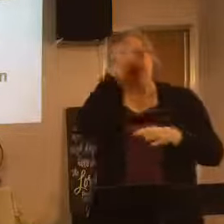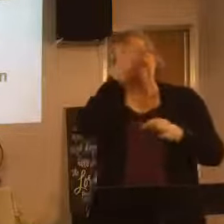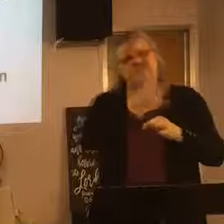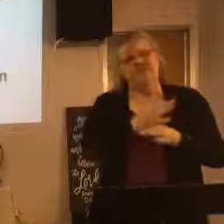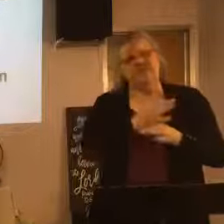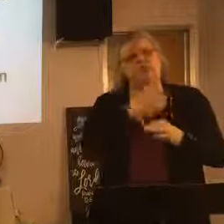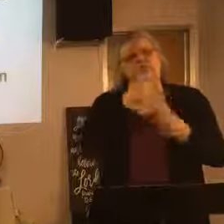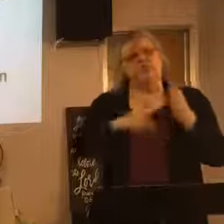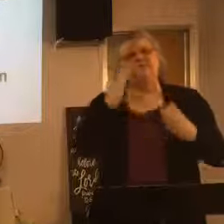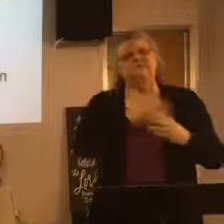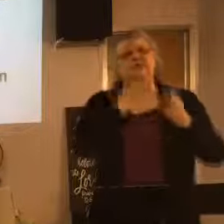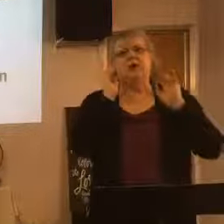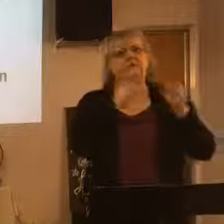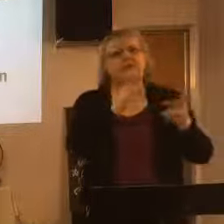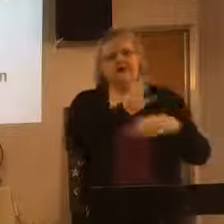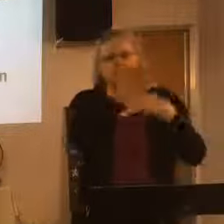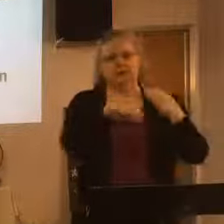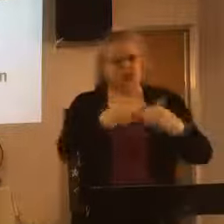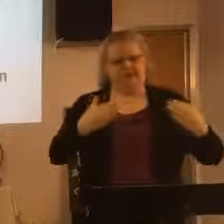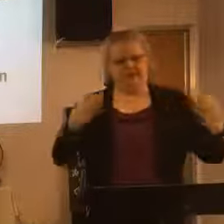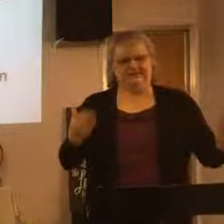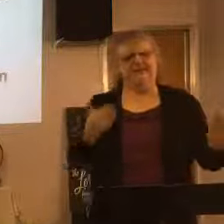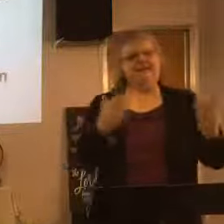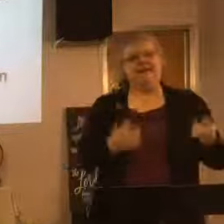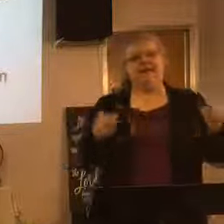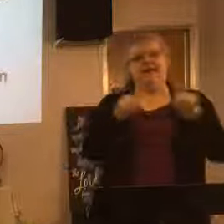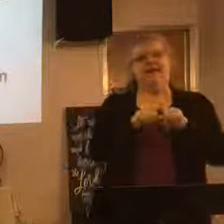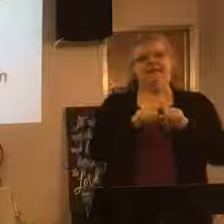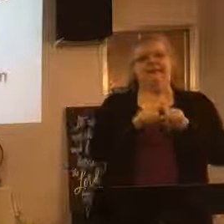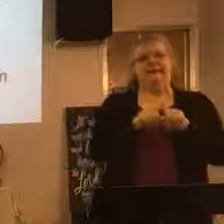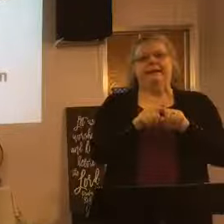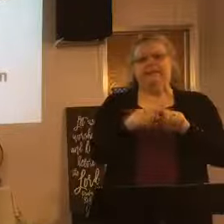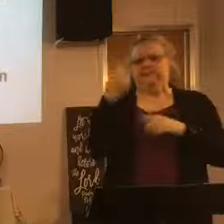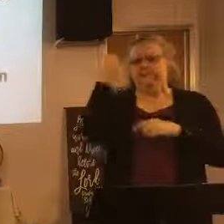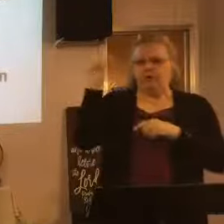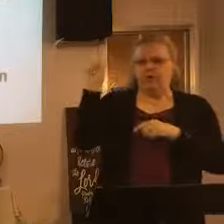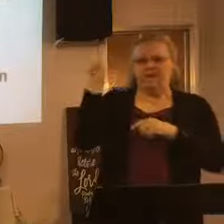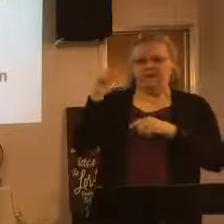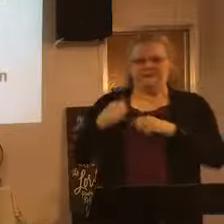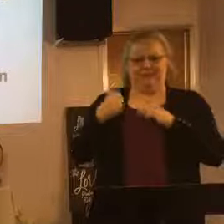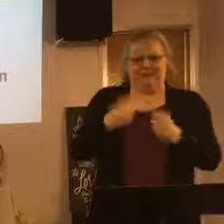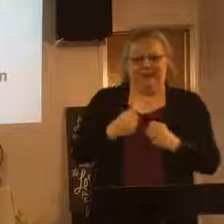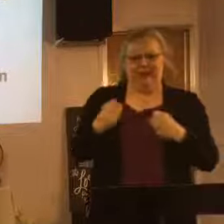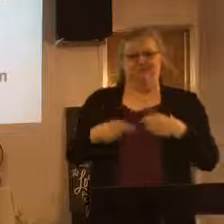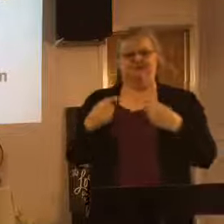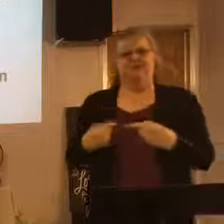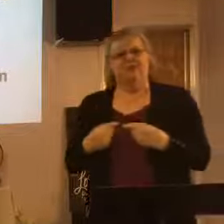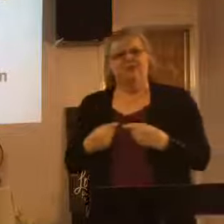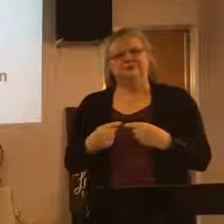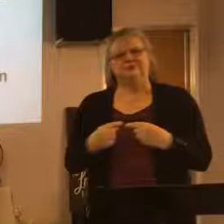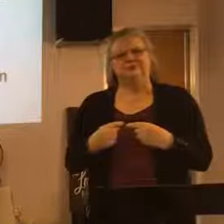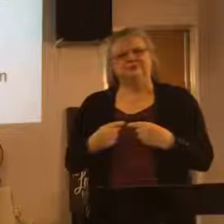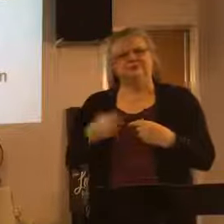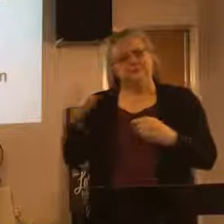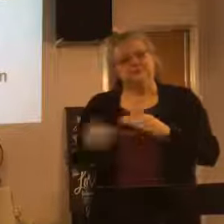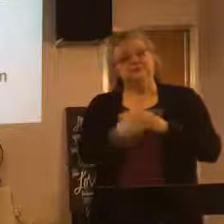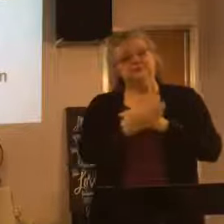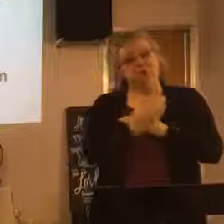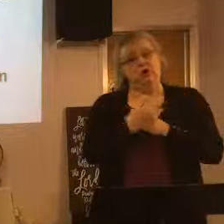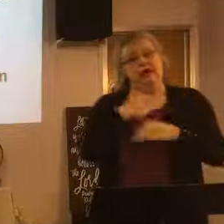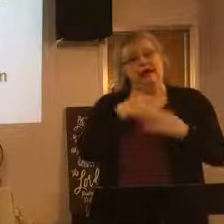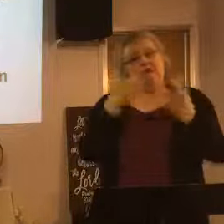is what is our response to all of these things, the protests, the power struggles? And so this morning I want